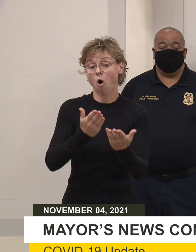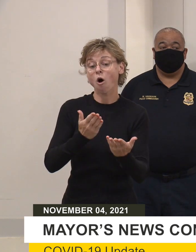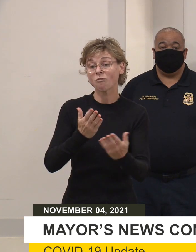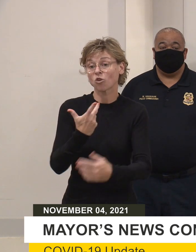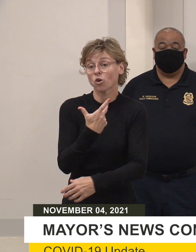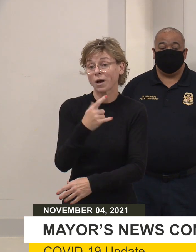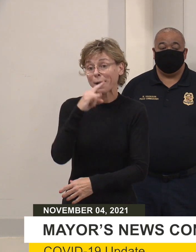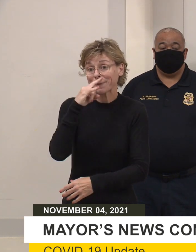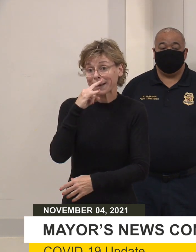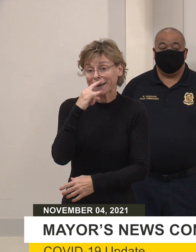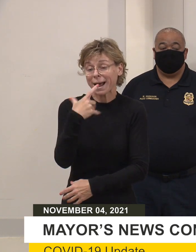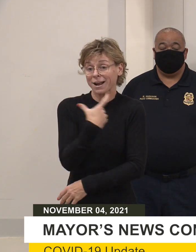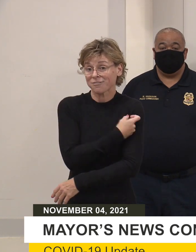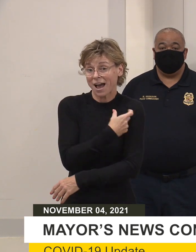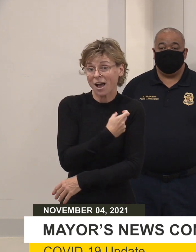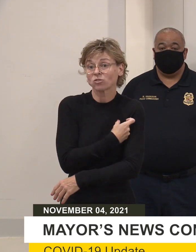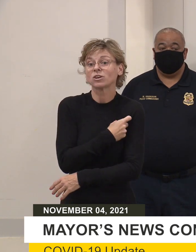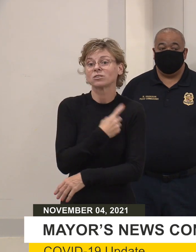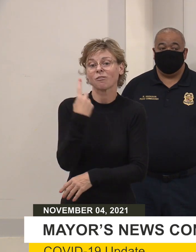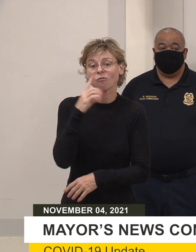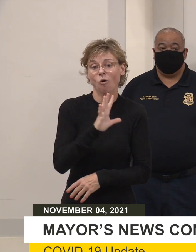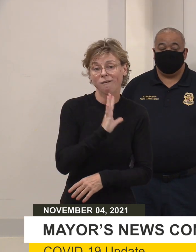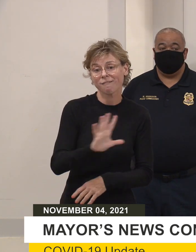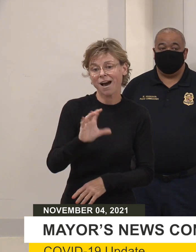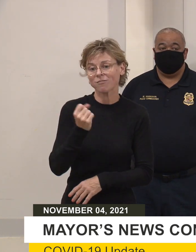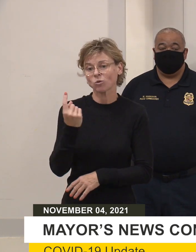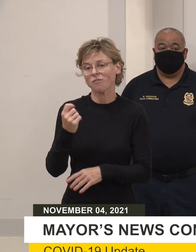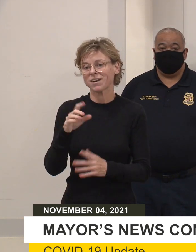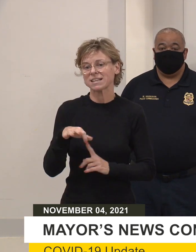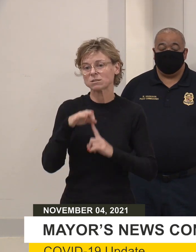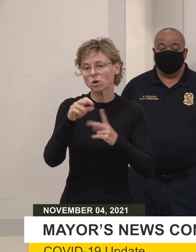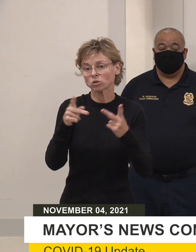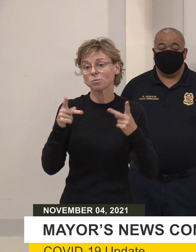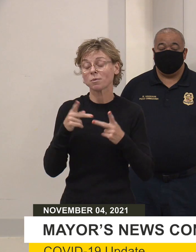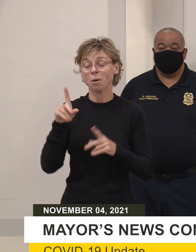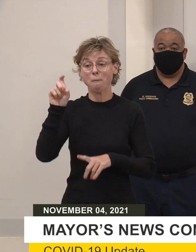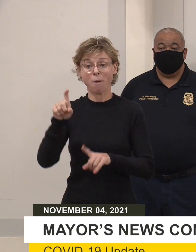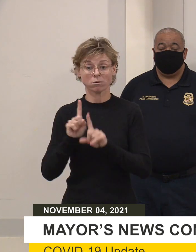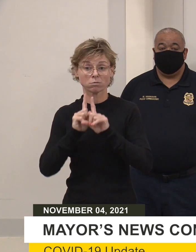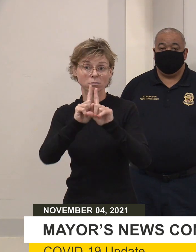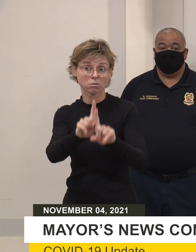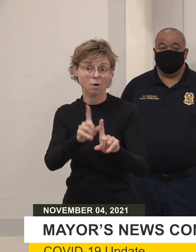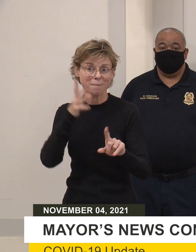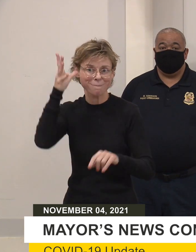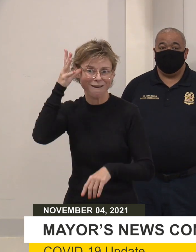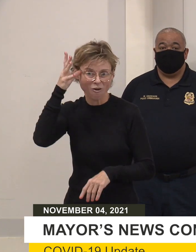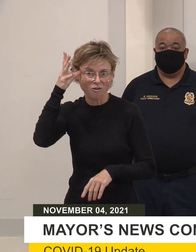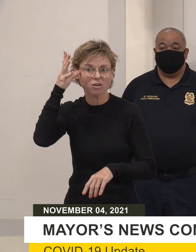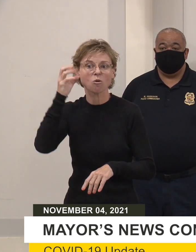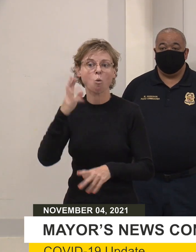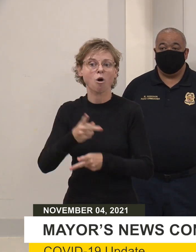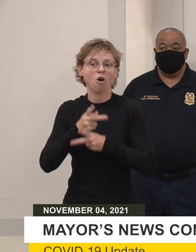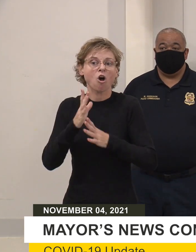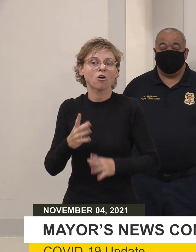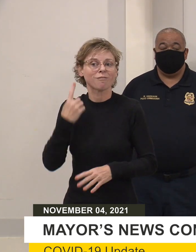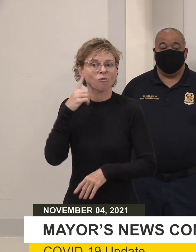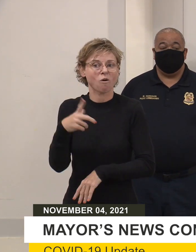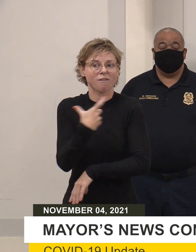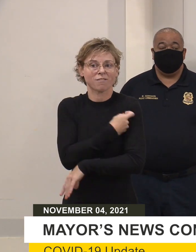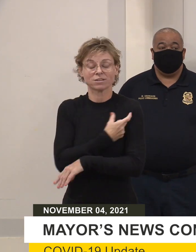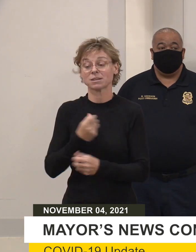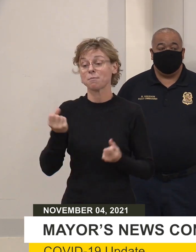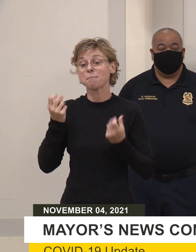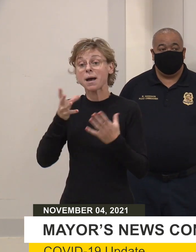at select sites throughout the city. Children must be accompanied by a parent or guardian to be vaccinated. Many parents